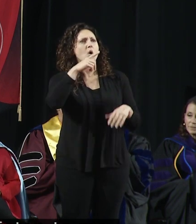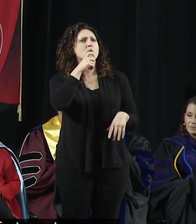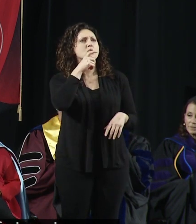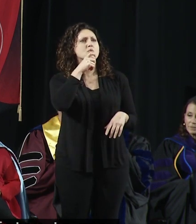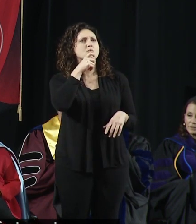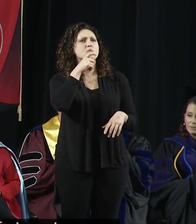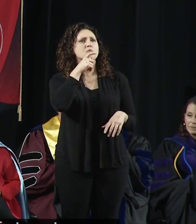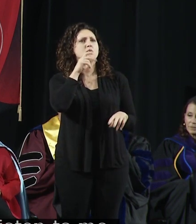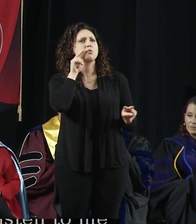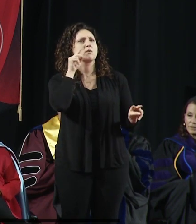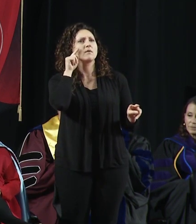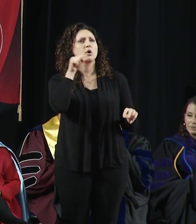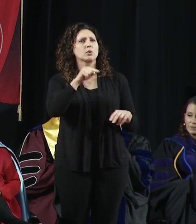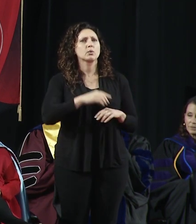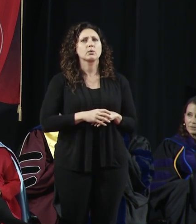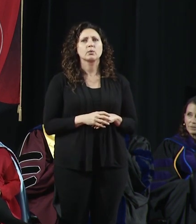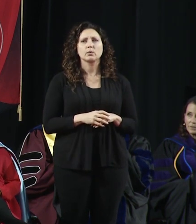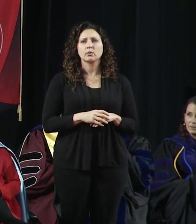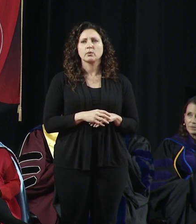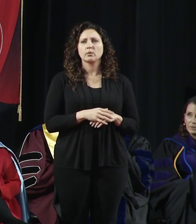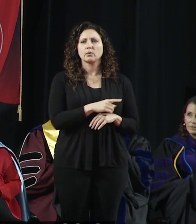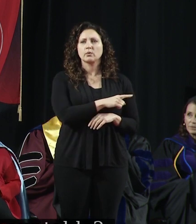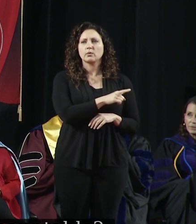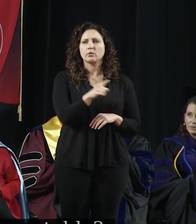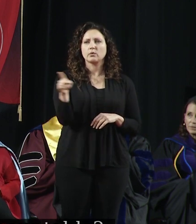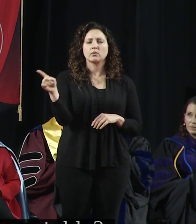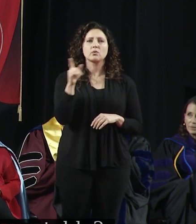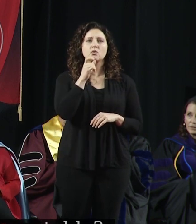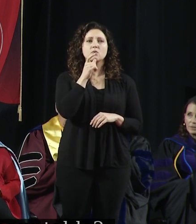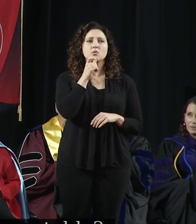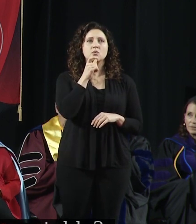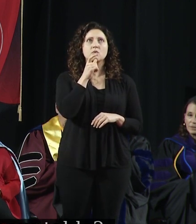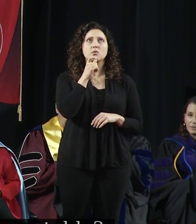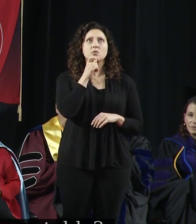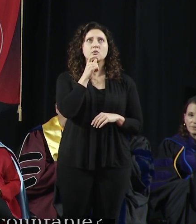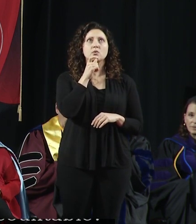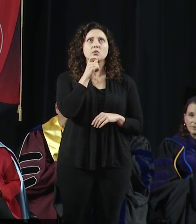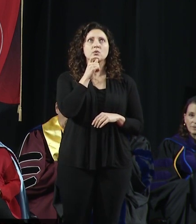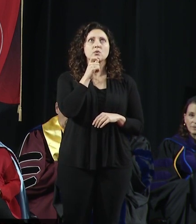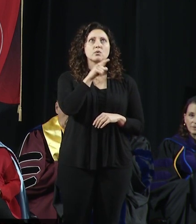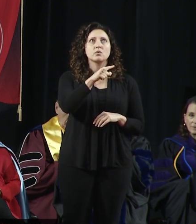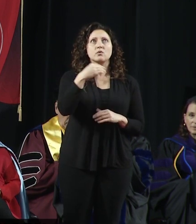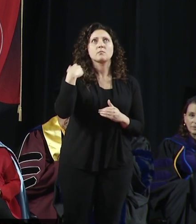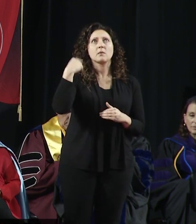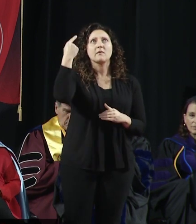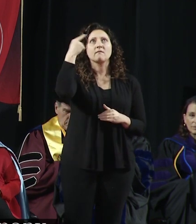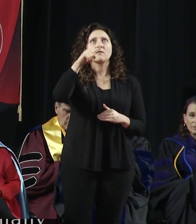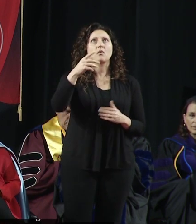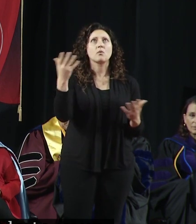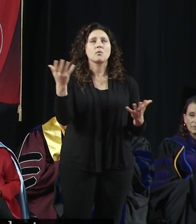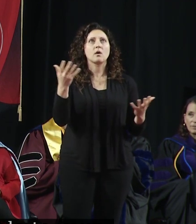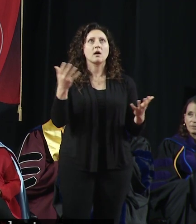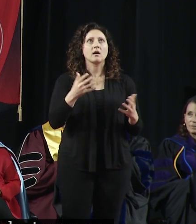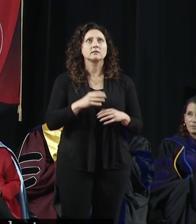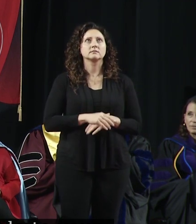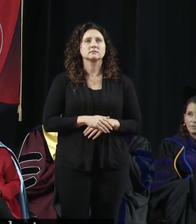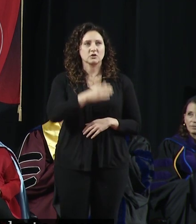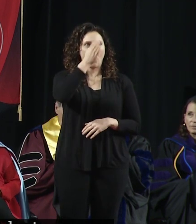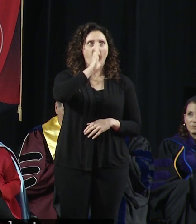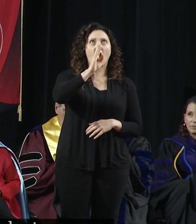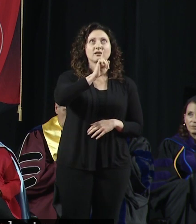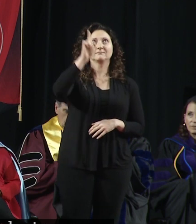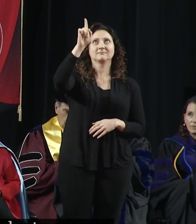First and foremost, many of you are accountable to your God. Even though I'm wearing a robe today, I'm not